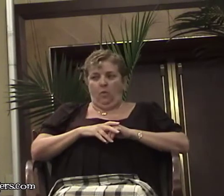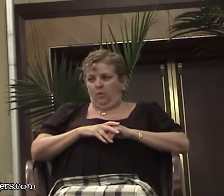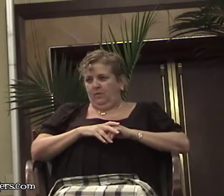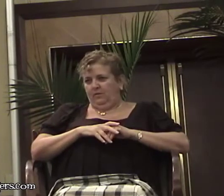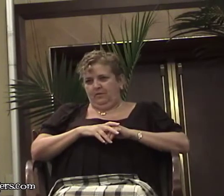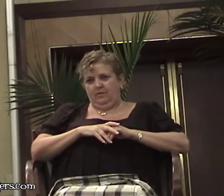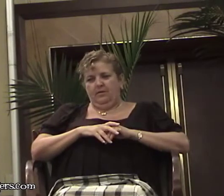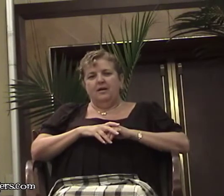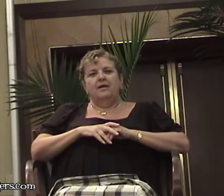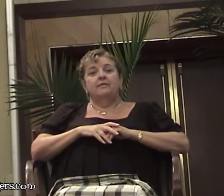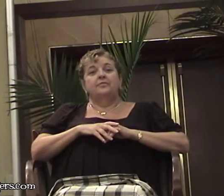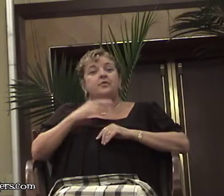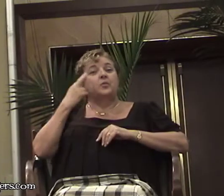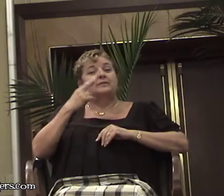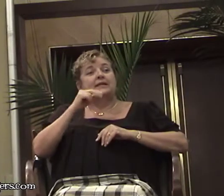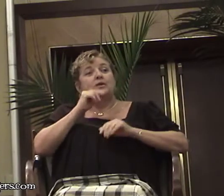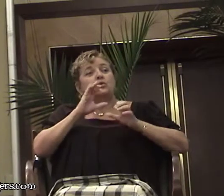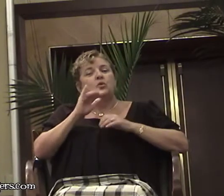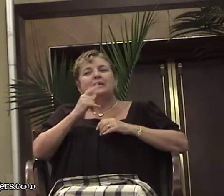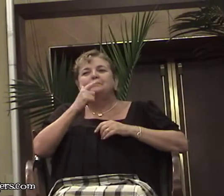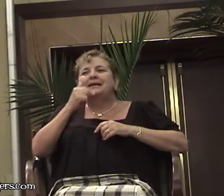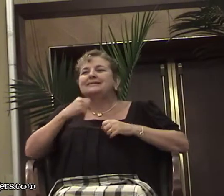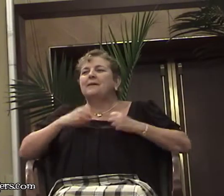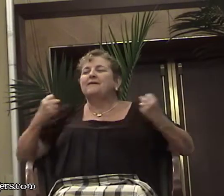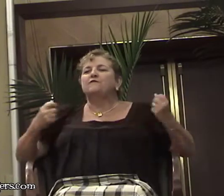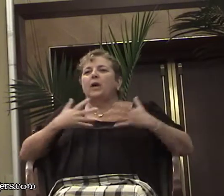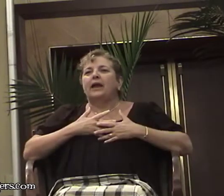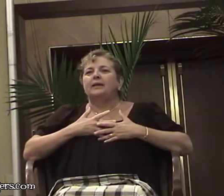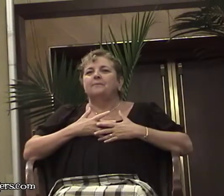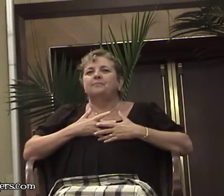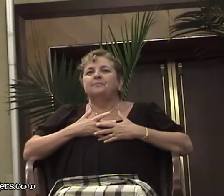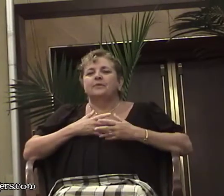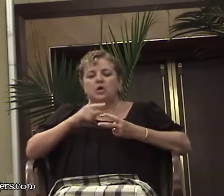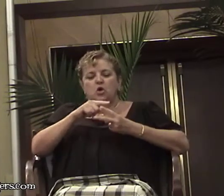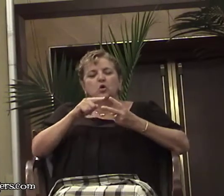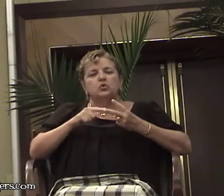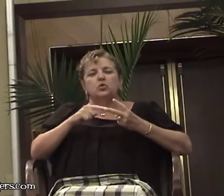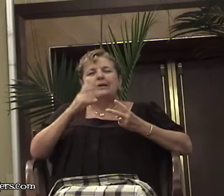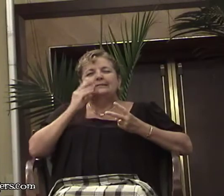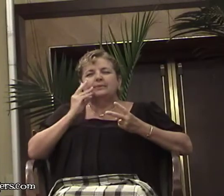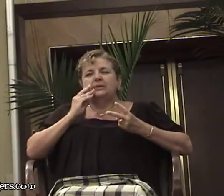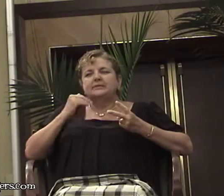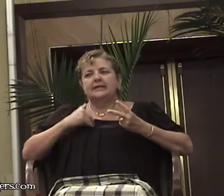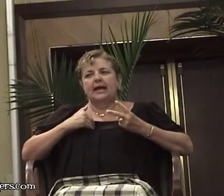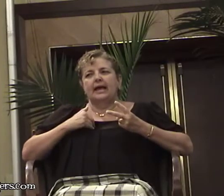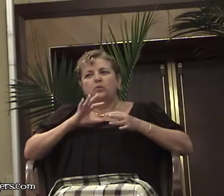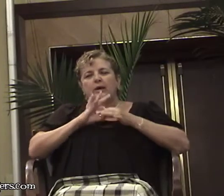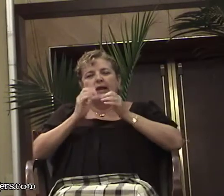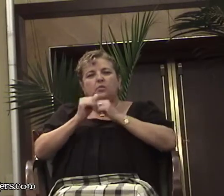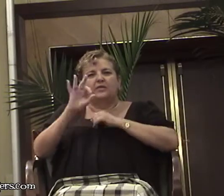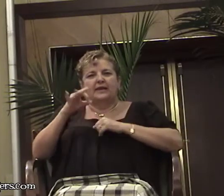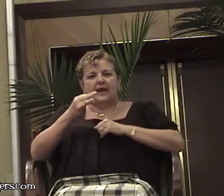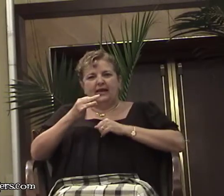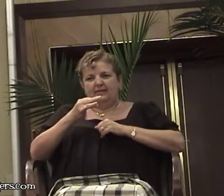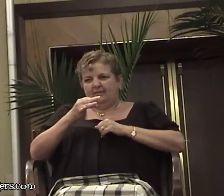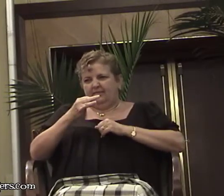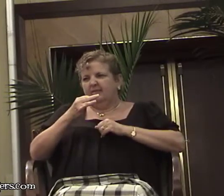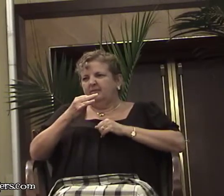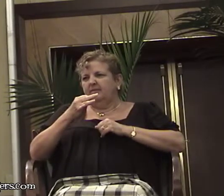afraid to face it. And I'd like to share 2 experiences on the 9th step. I'm at a meeting, this is about 17, 18 years ago. It's up in North